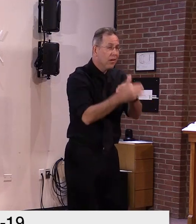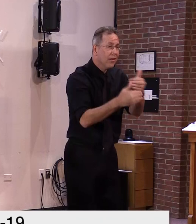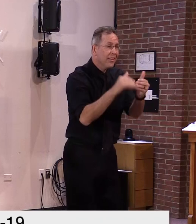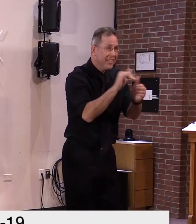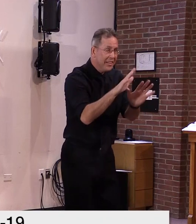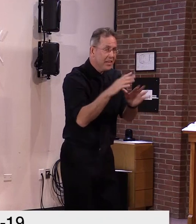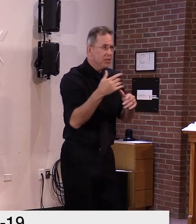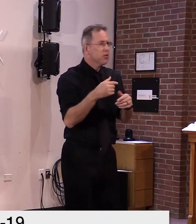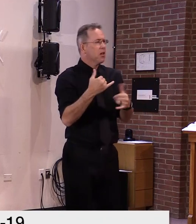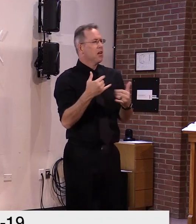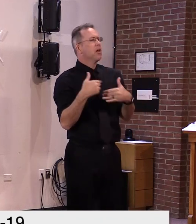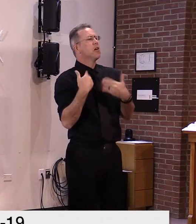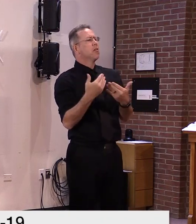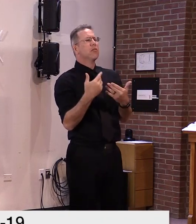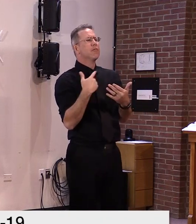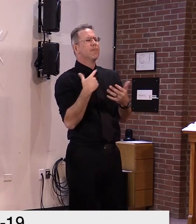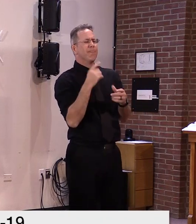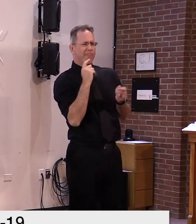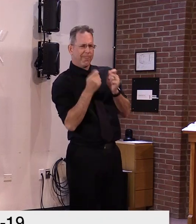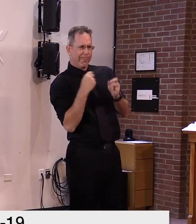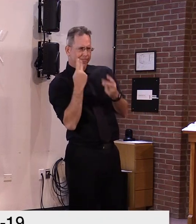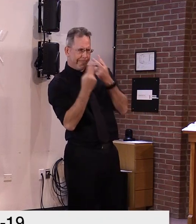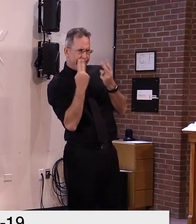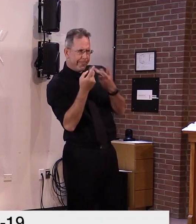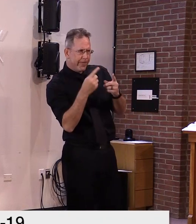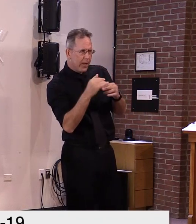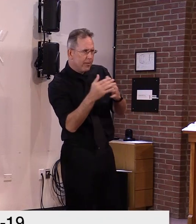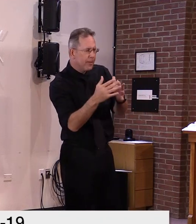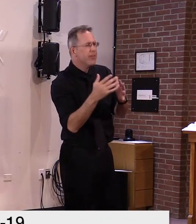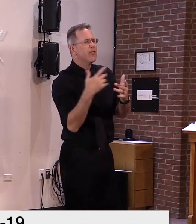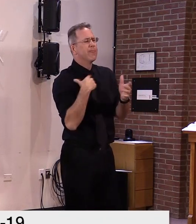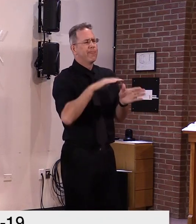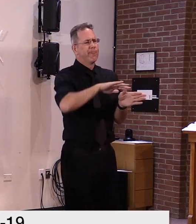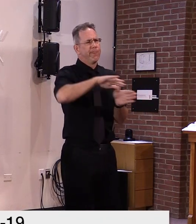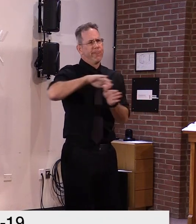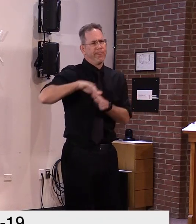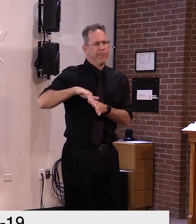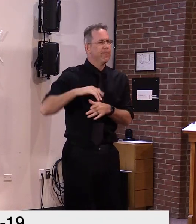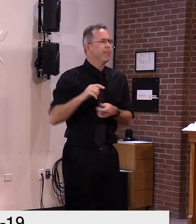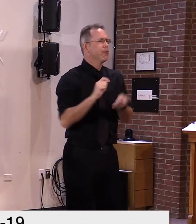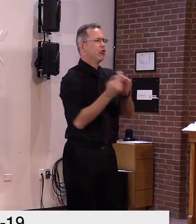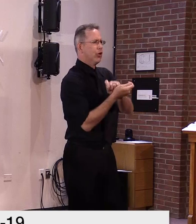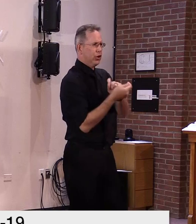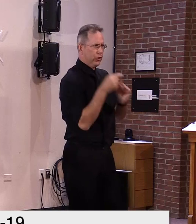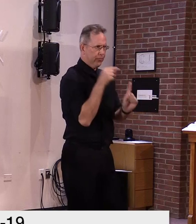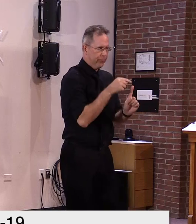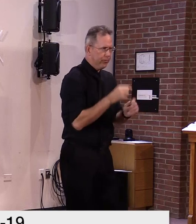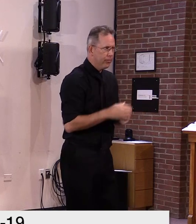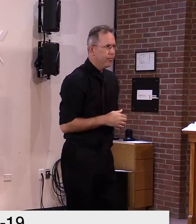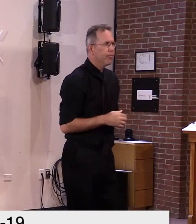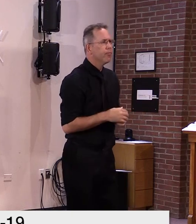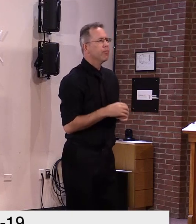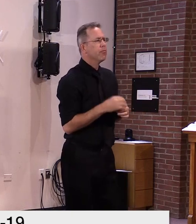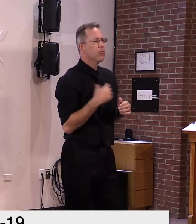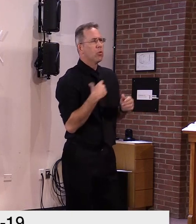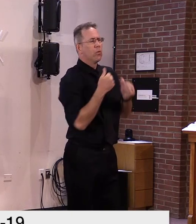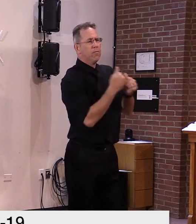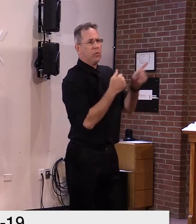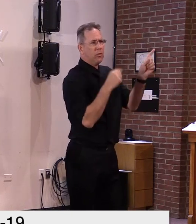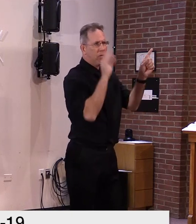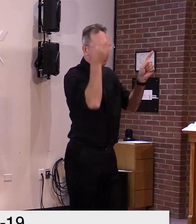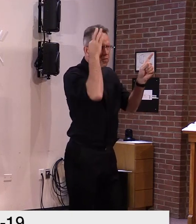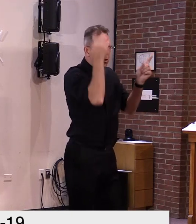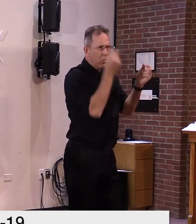different visitation policies. This new guidance document, which is based on the requirements set forth by CMS, will be